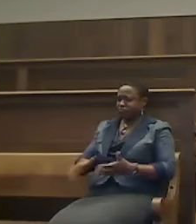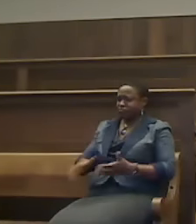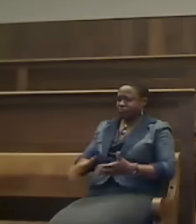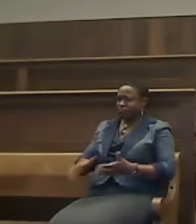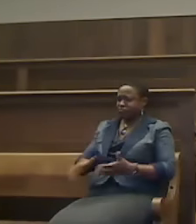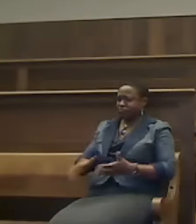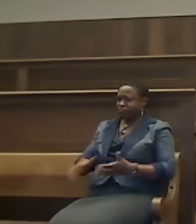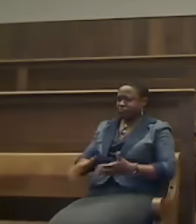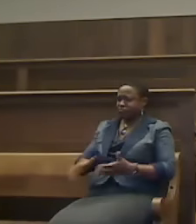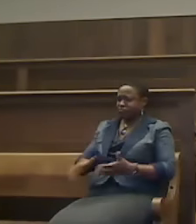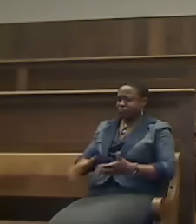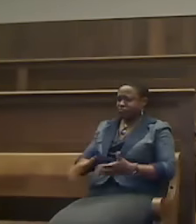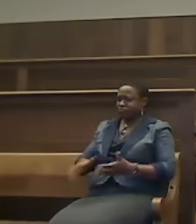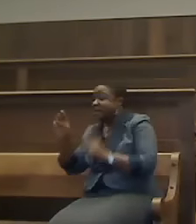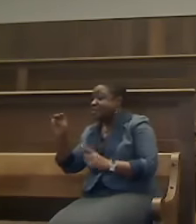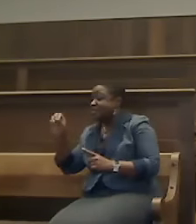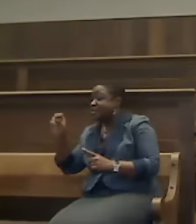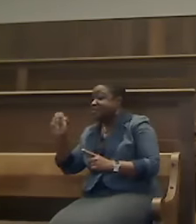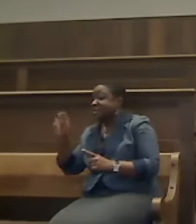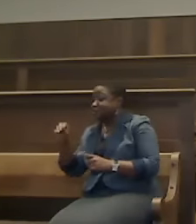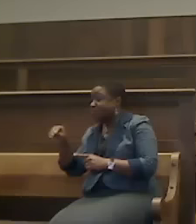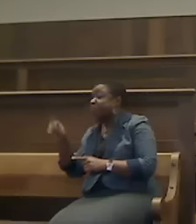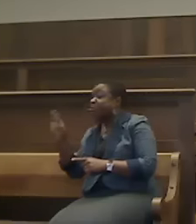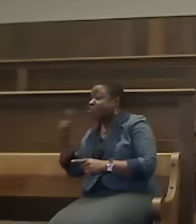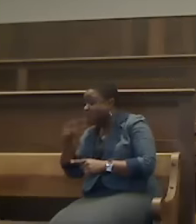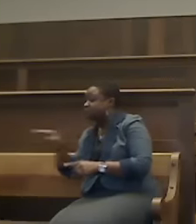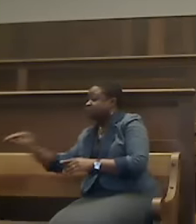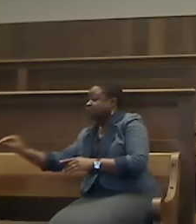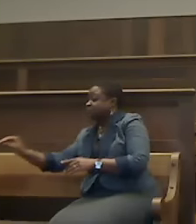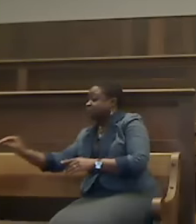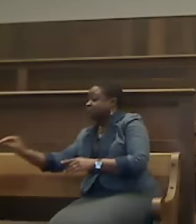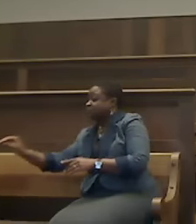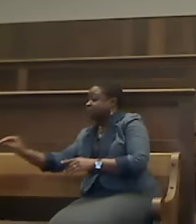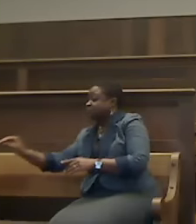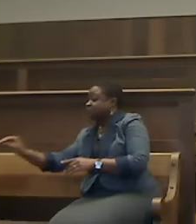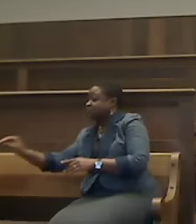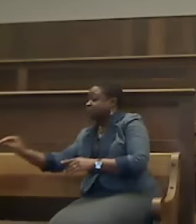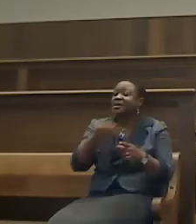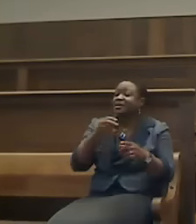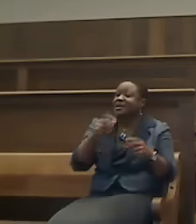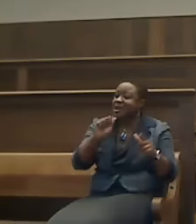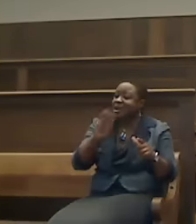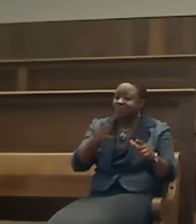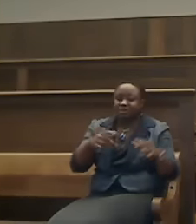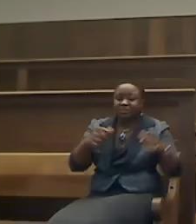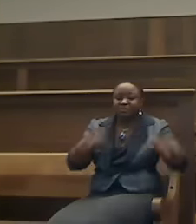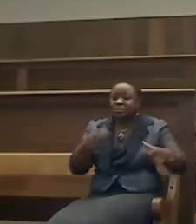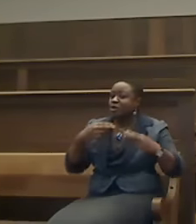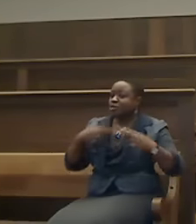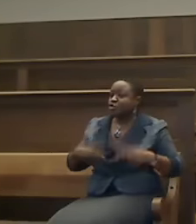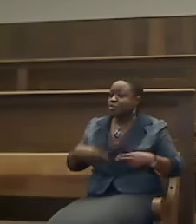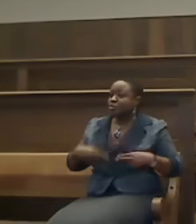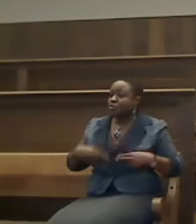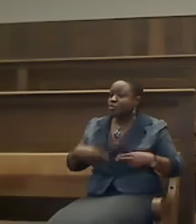Bt toxin from Monsanto's corn, exposed it to human cells in a laboratory, and it poked